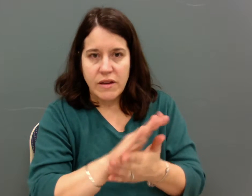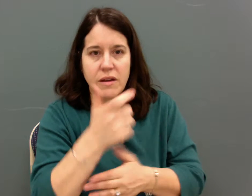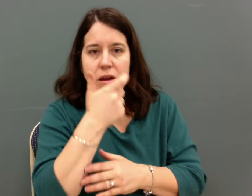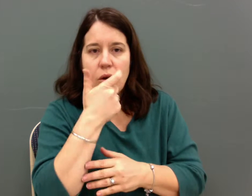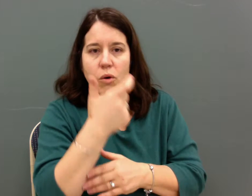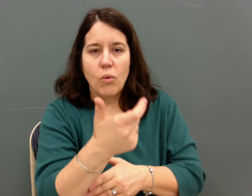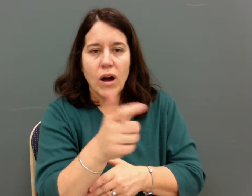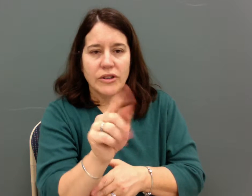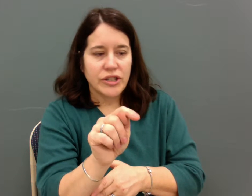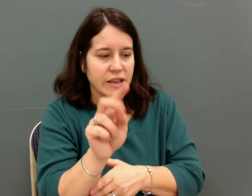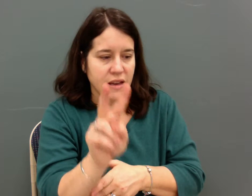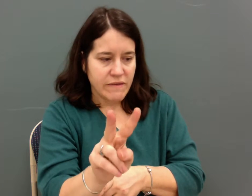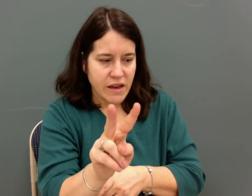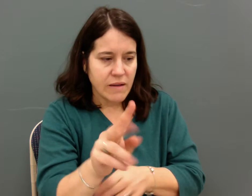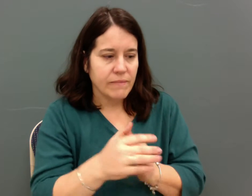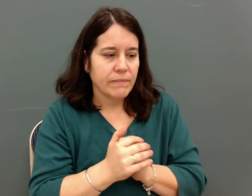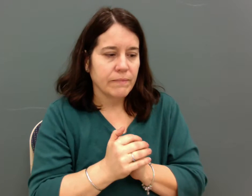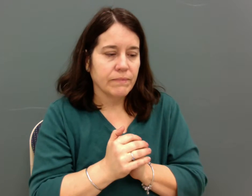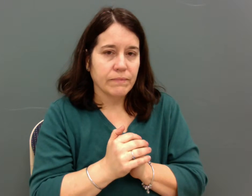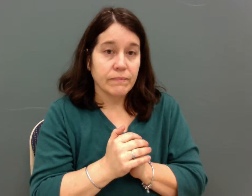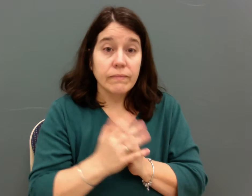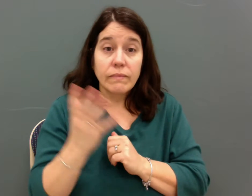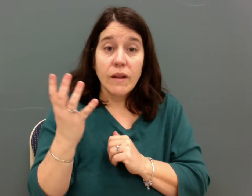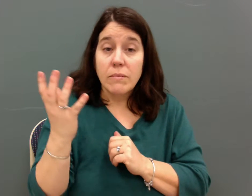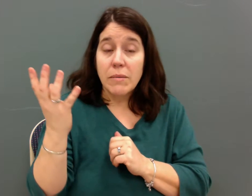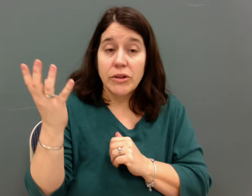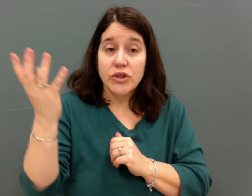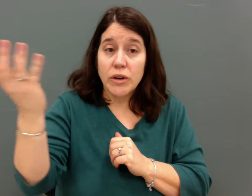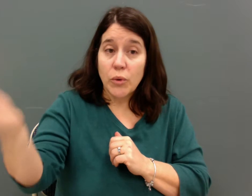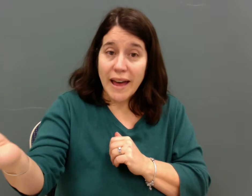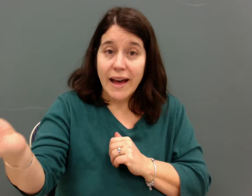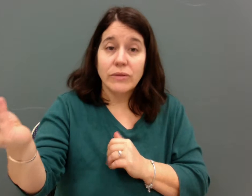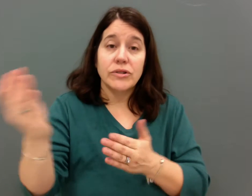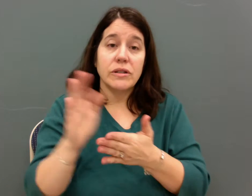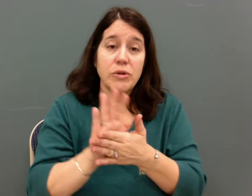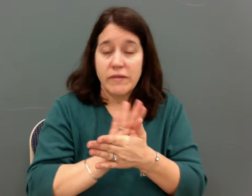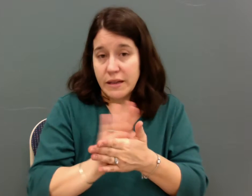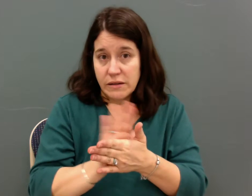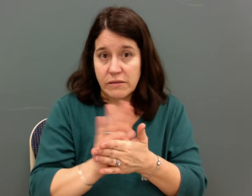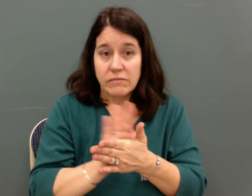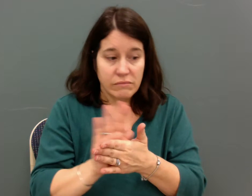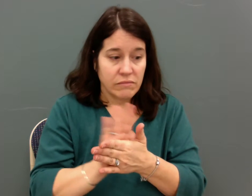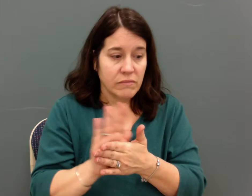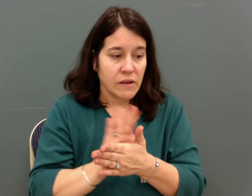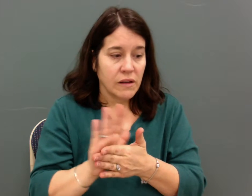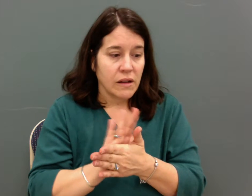movie, watch TV. Maybe you enjoy going out to the movies.